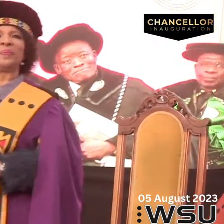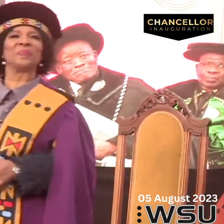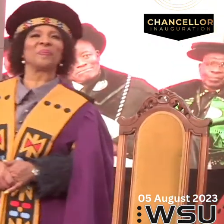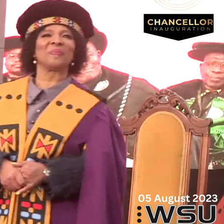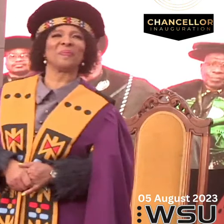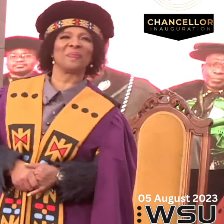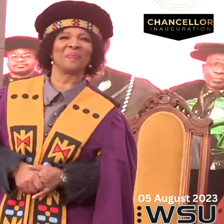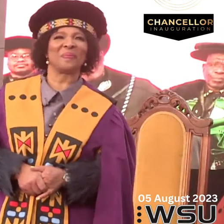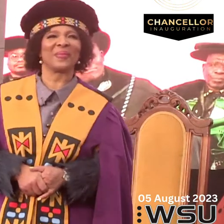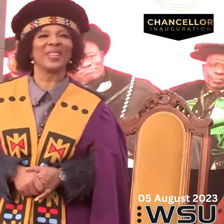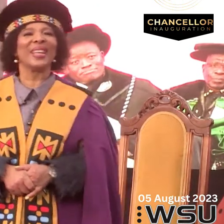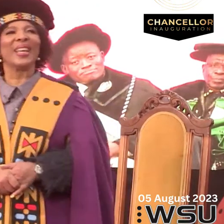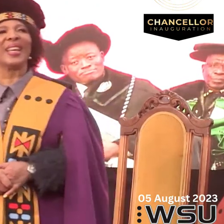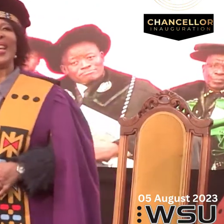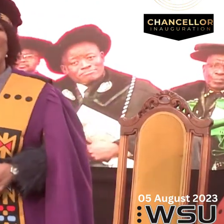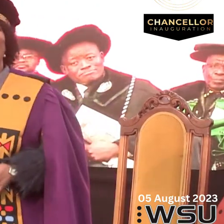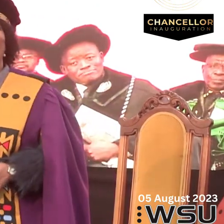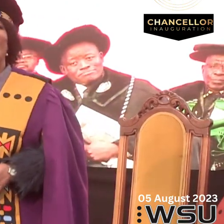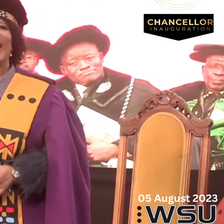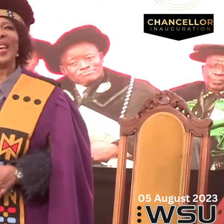ninyamezele